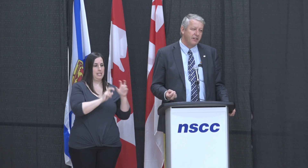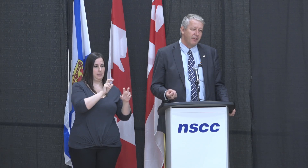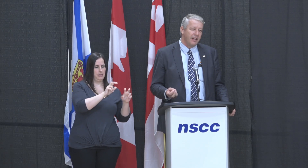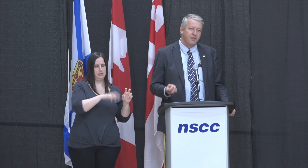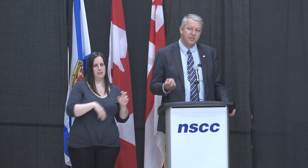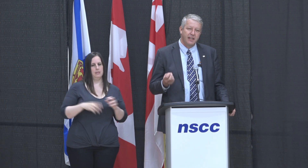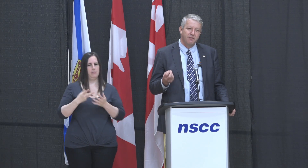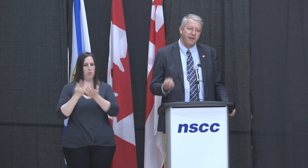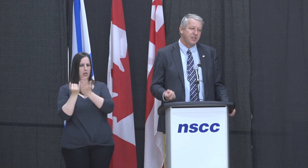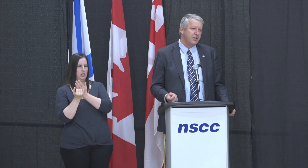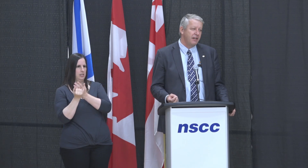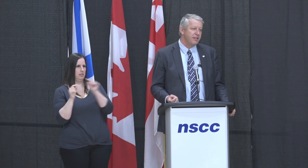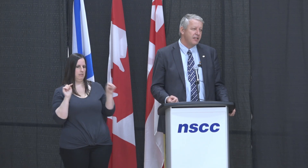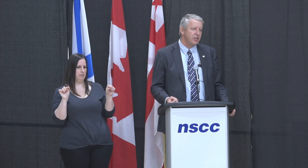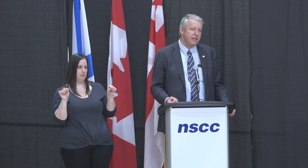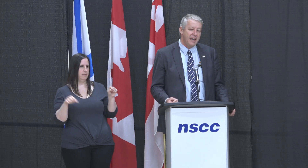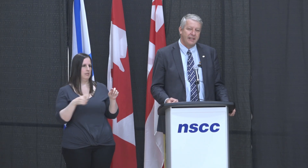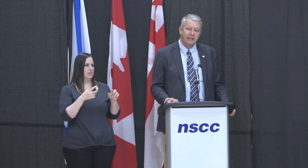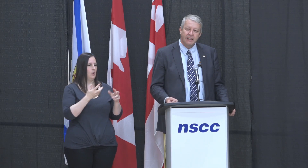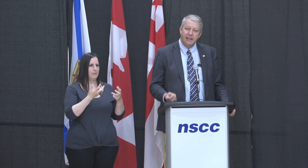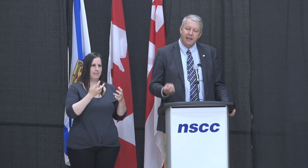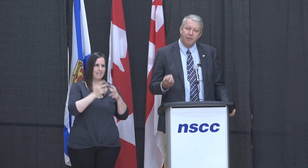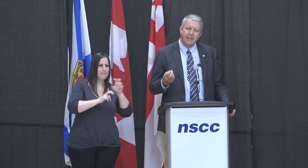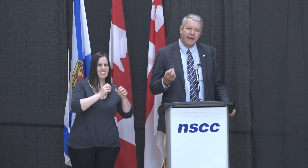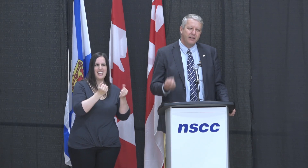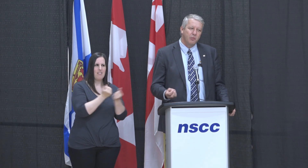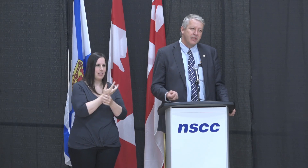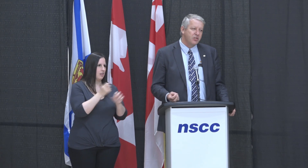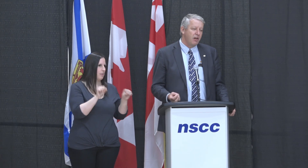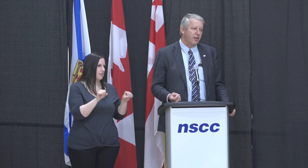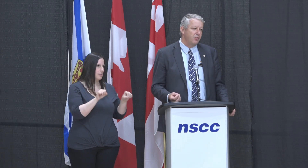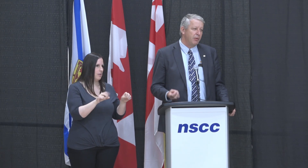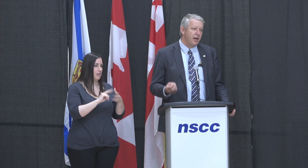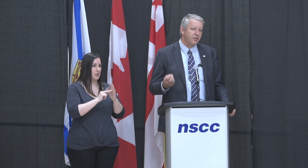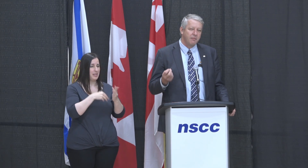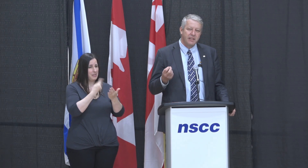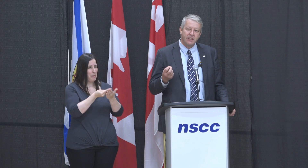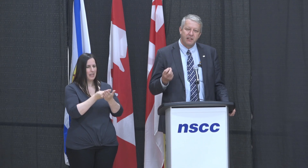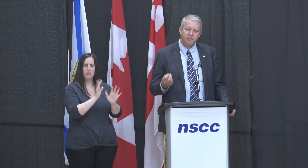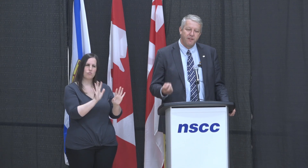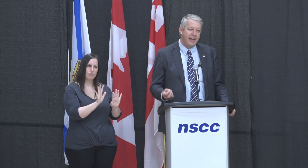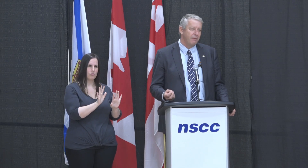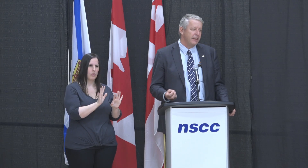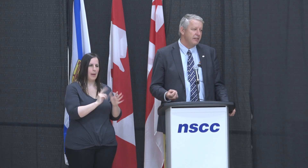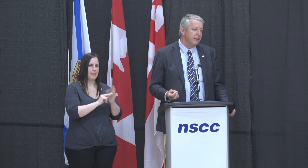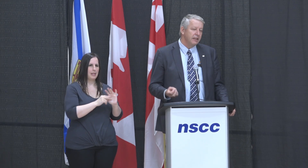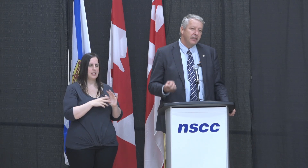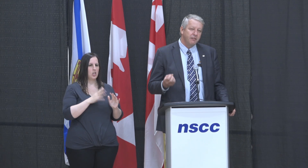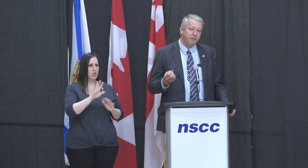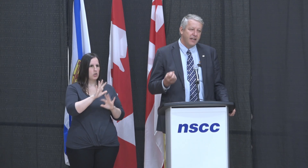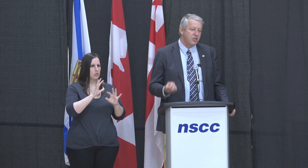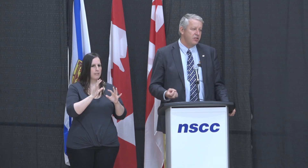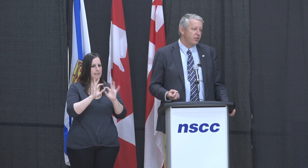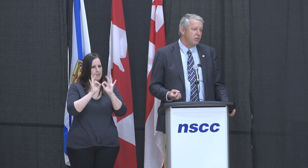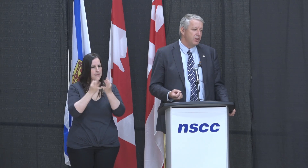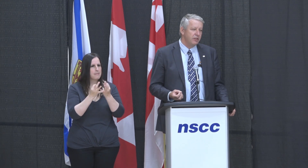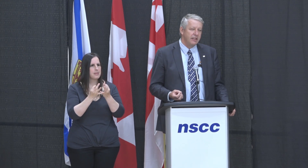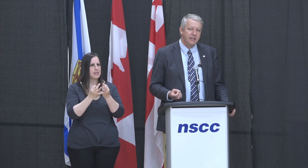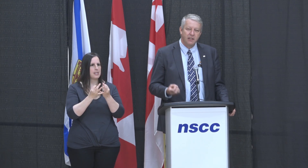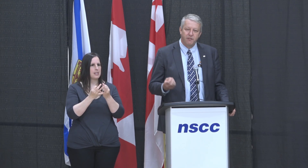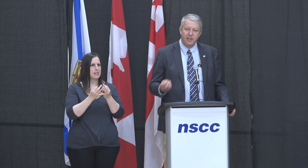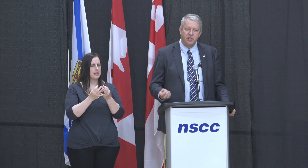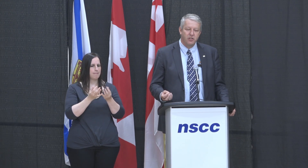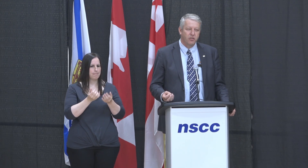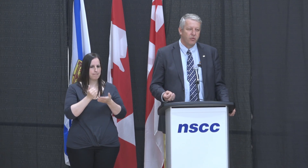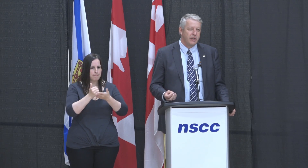investment theory of life is that invest in everything you can. And by that, I don't mean stocks and bonds. I mean in family, invest in your